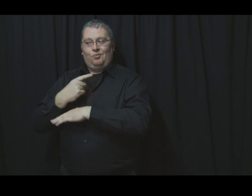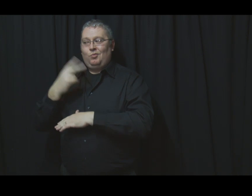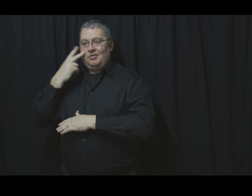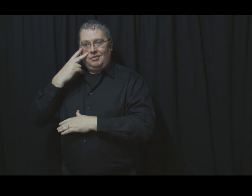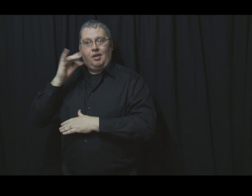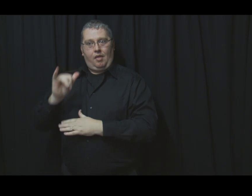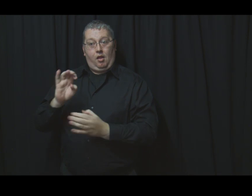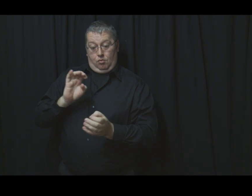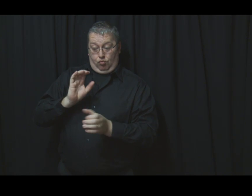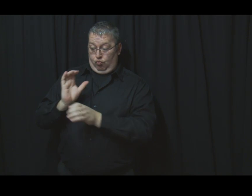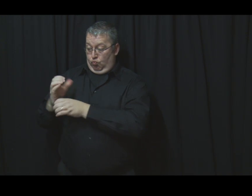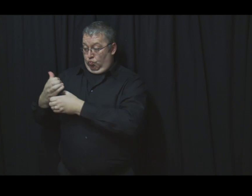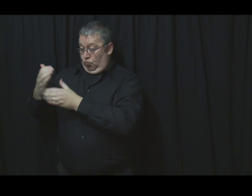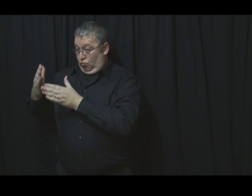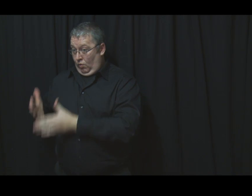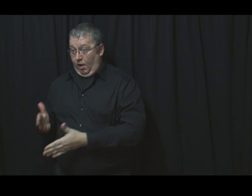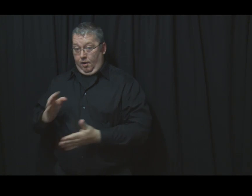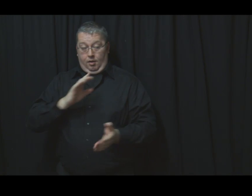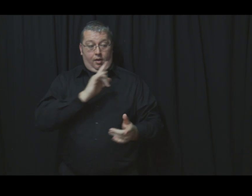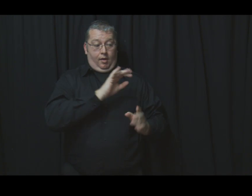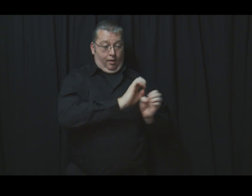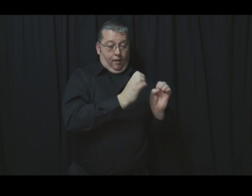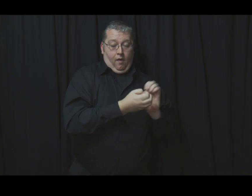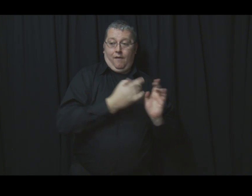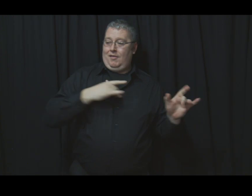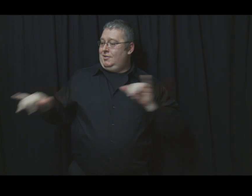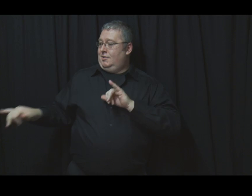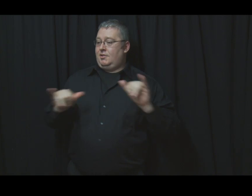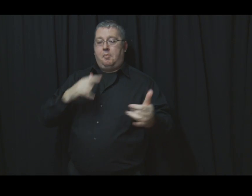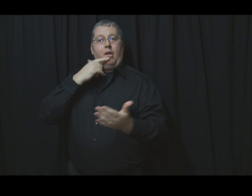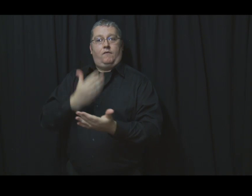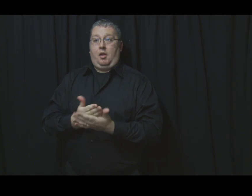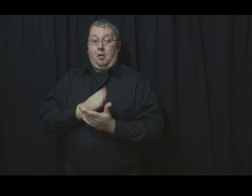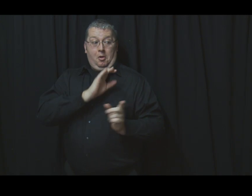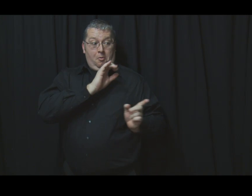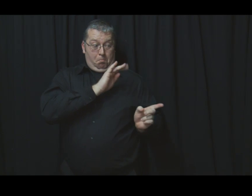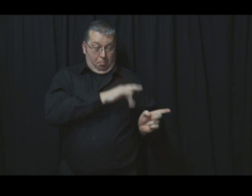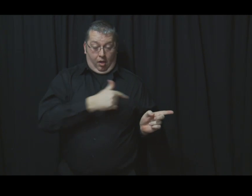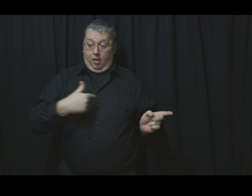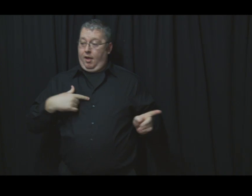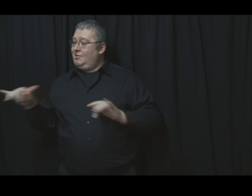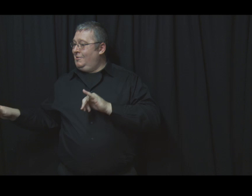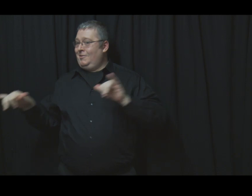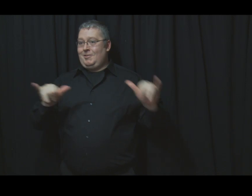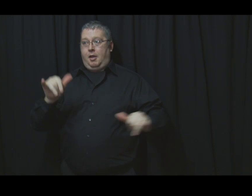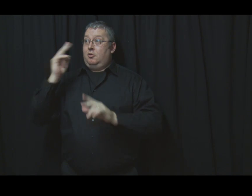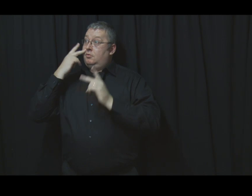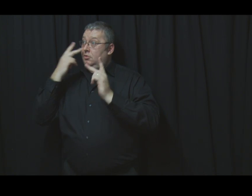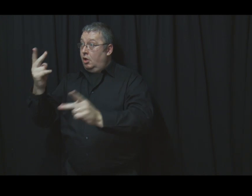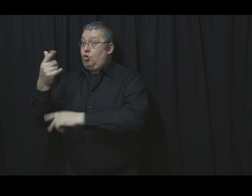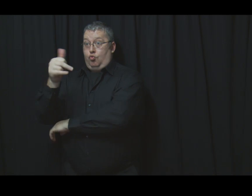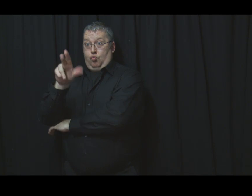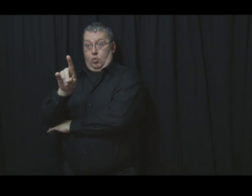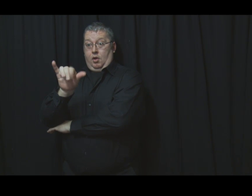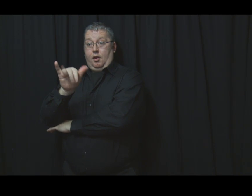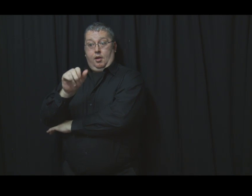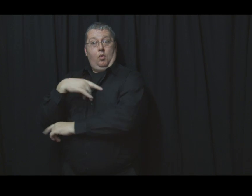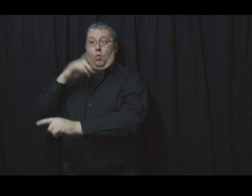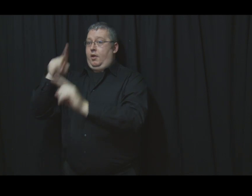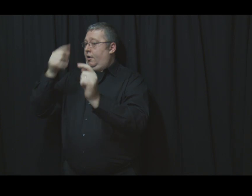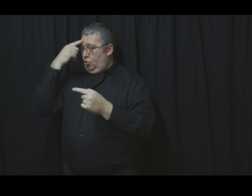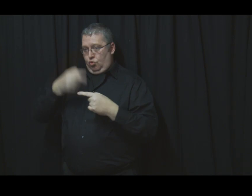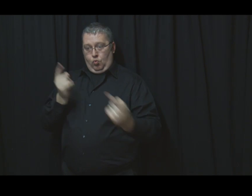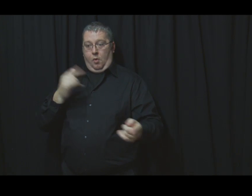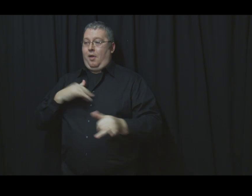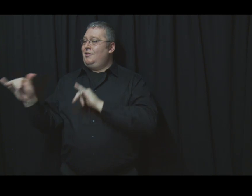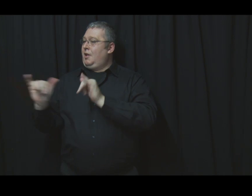evolutionists all have the same evidence. Bill Nye and I have the same Grand Canyon. We don't disagree on that. We will have the same fish